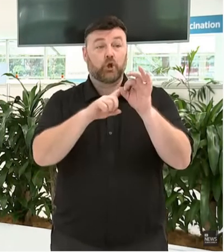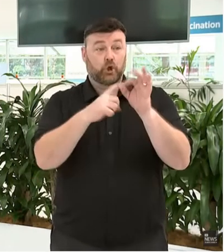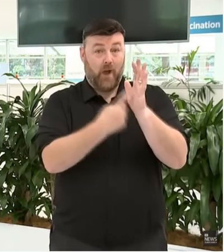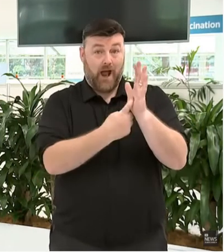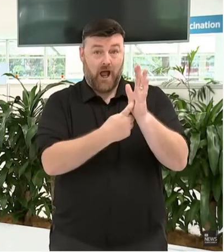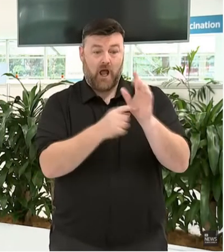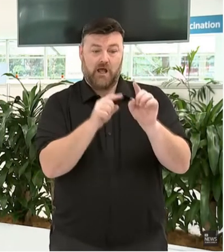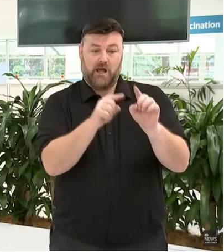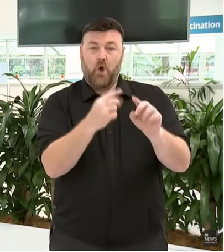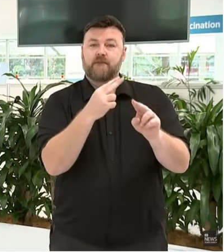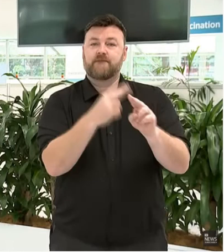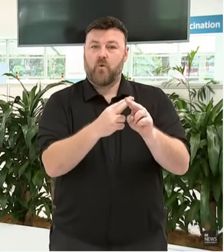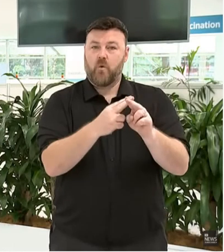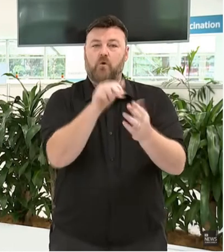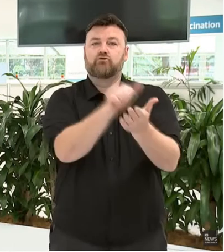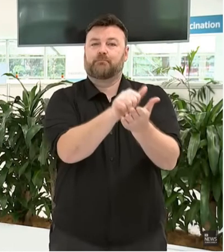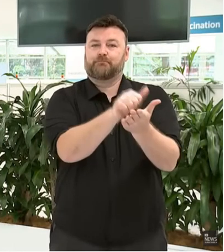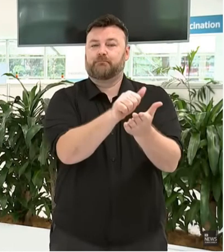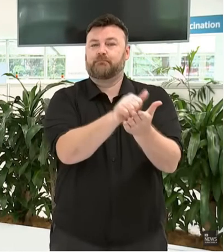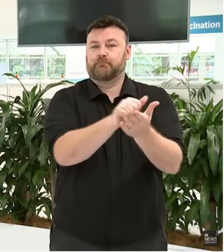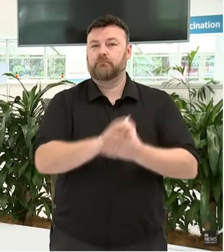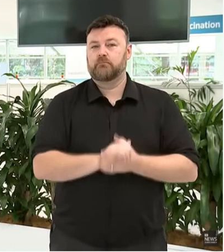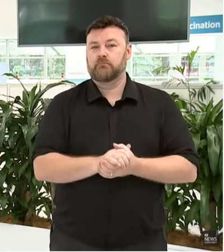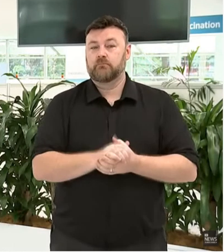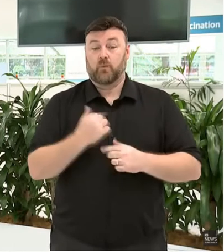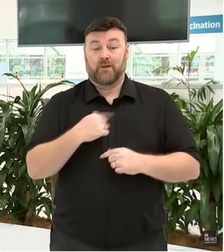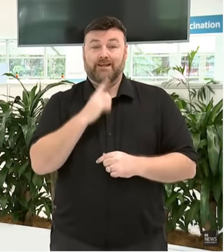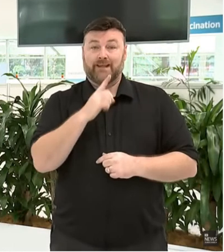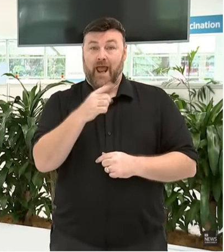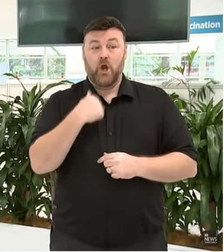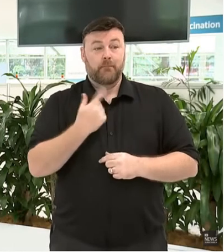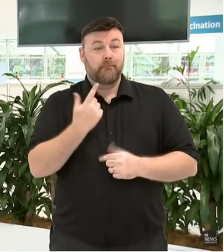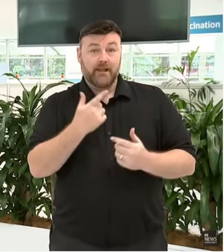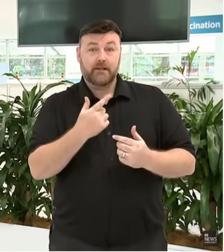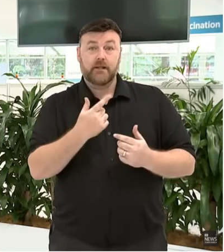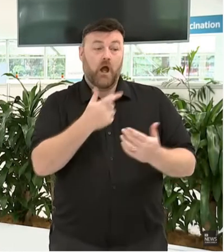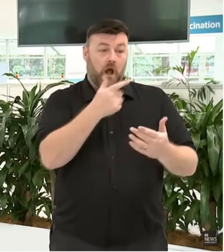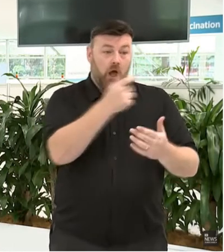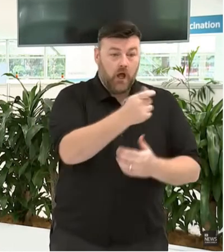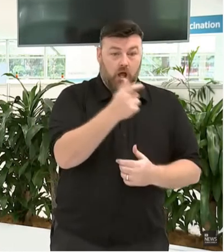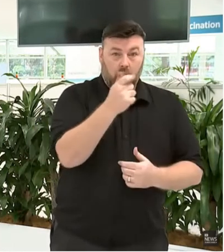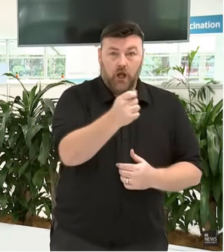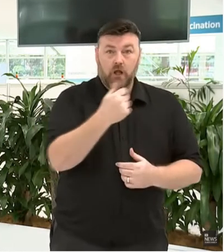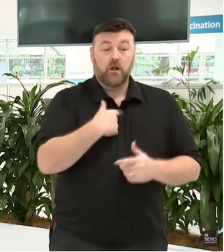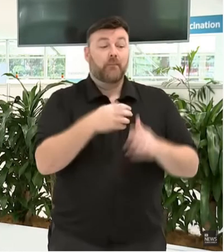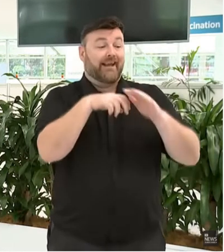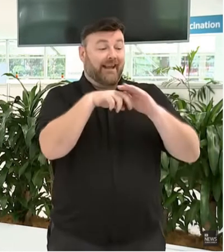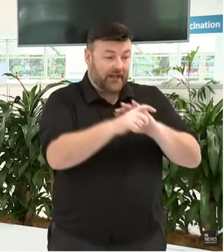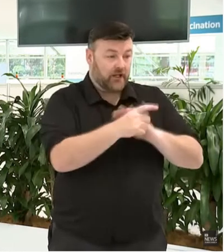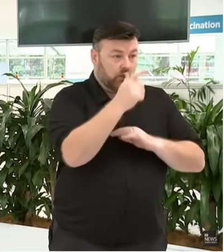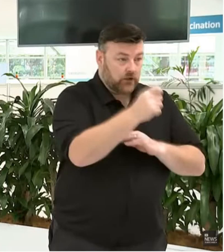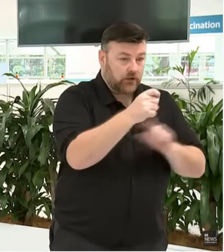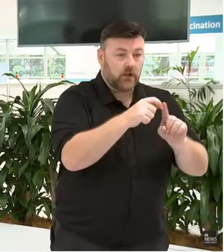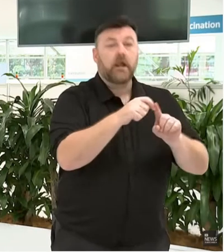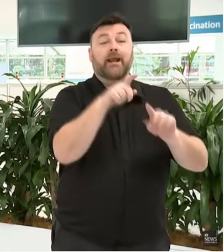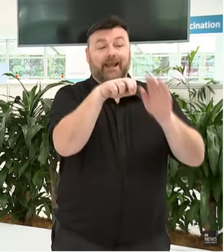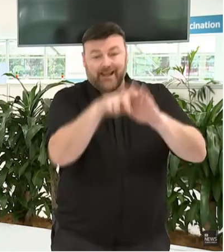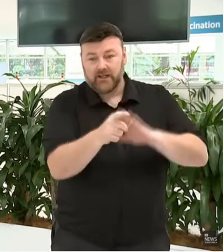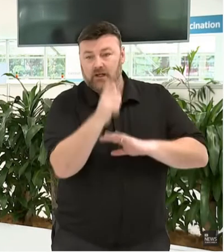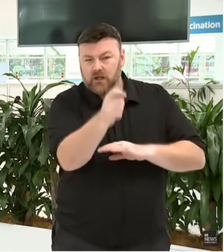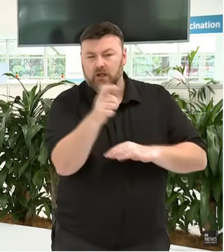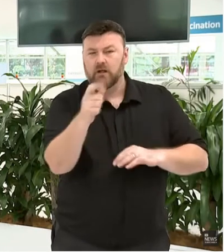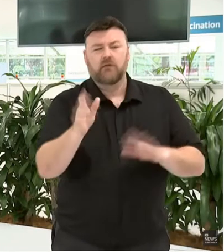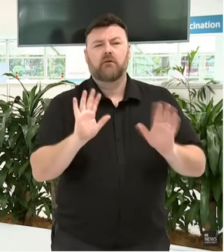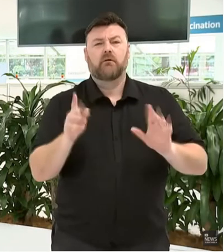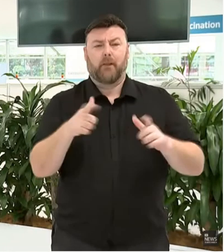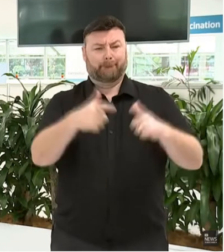retail setting, and what we're saying is you don't need to check in at every single individual store. When you go into a major shopping